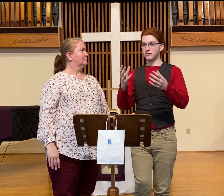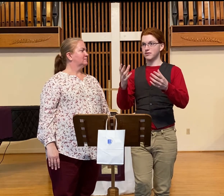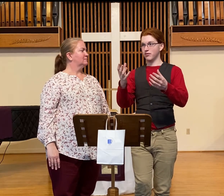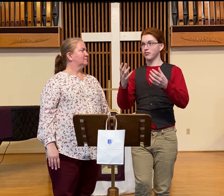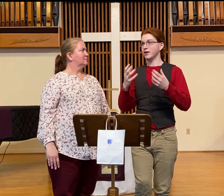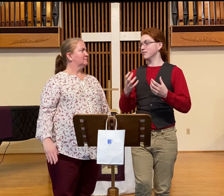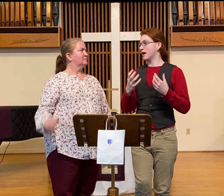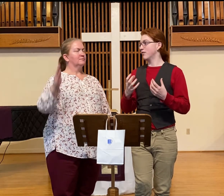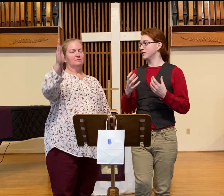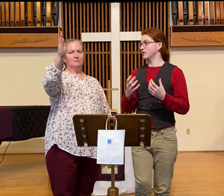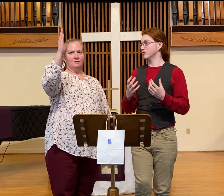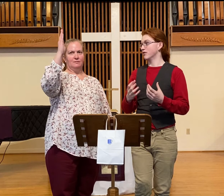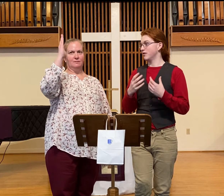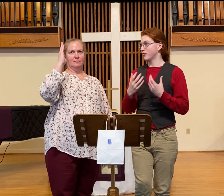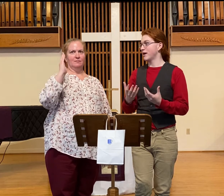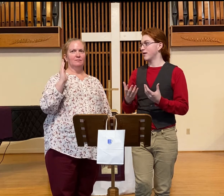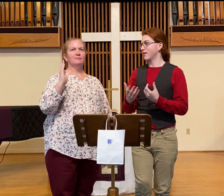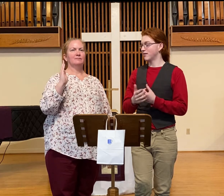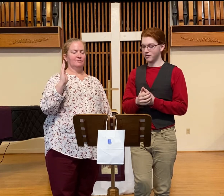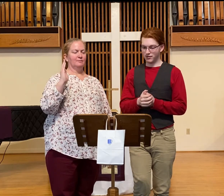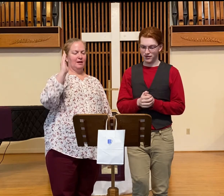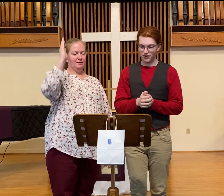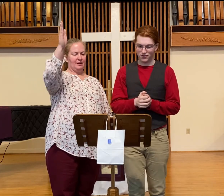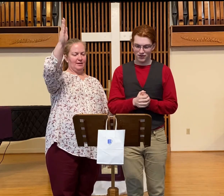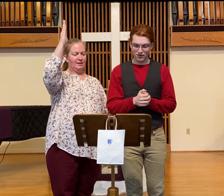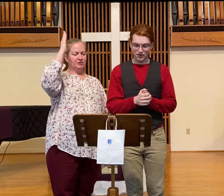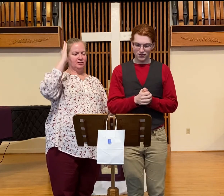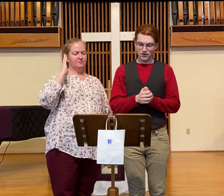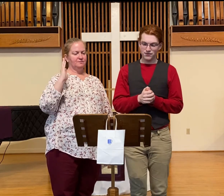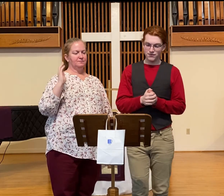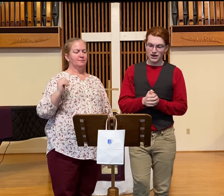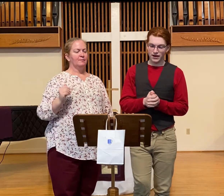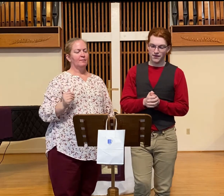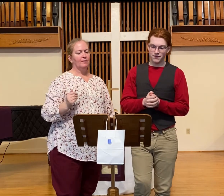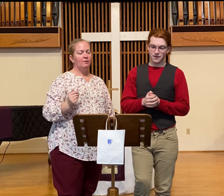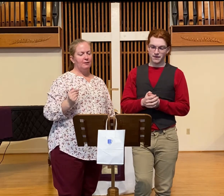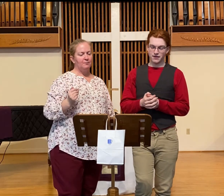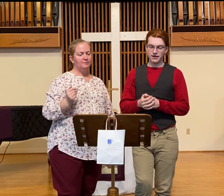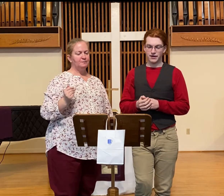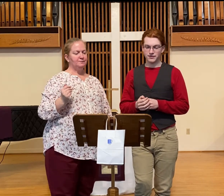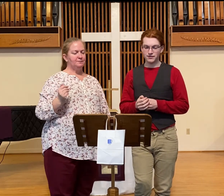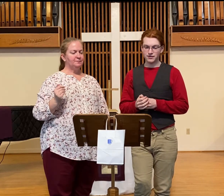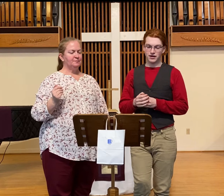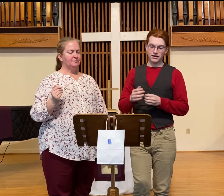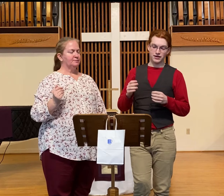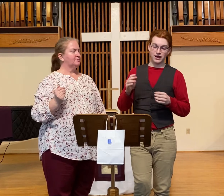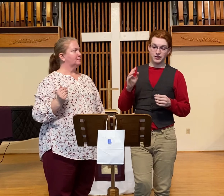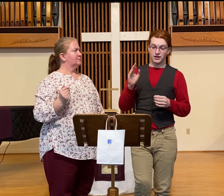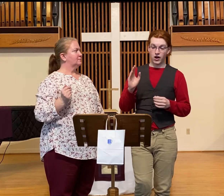you bring him down to you during prayer. Mm-hmm. Having that connection. Yeah. Okay. Yeah. And then